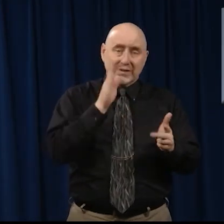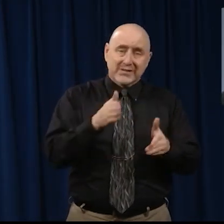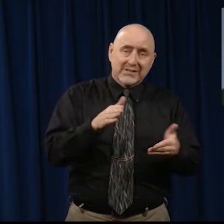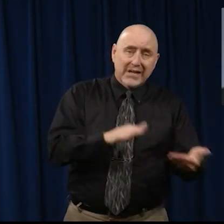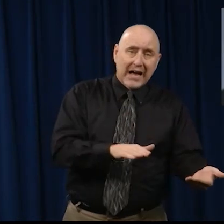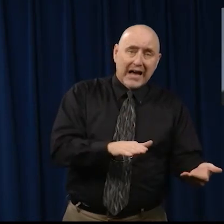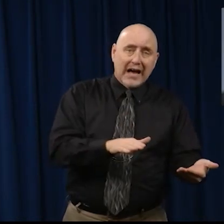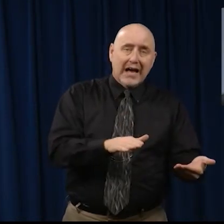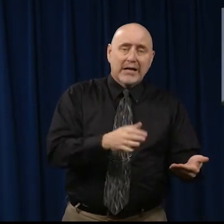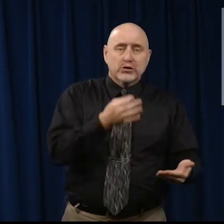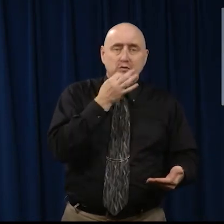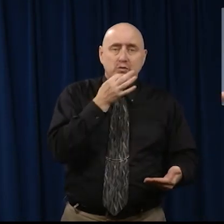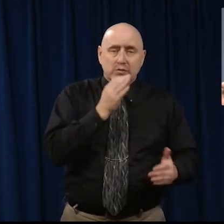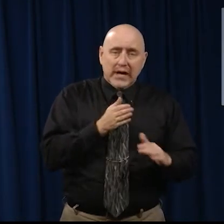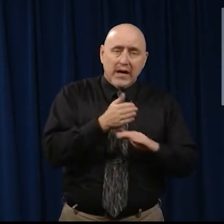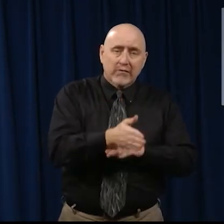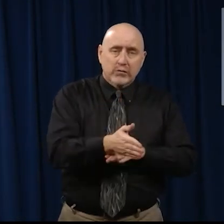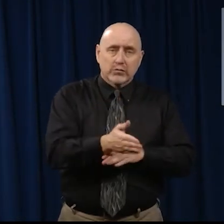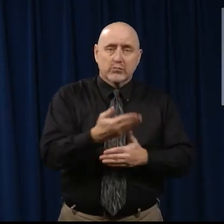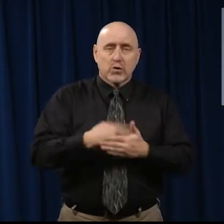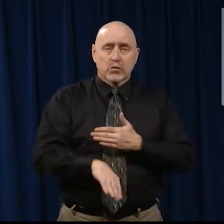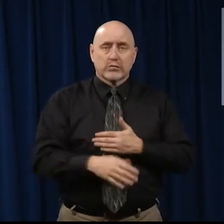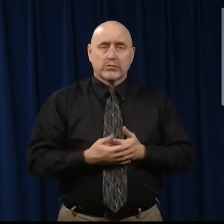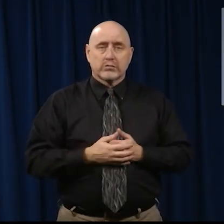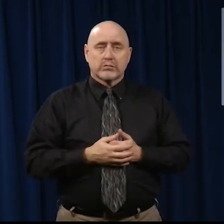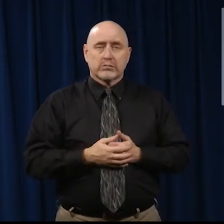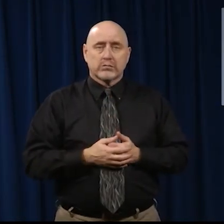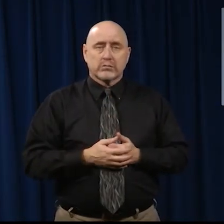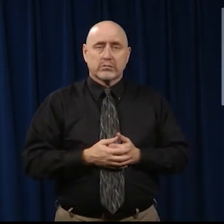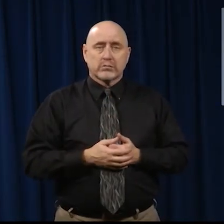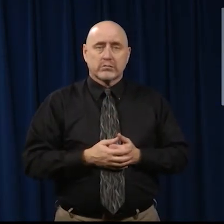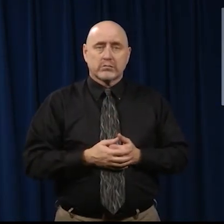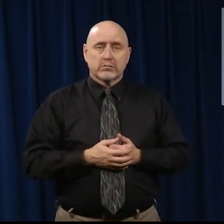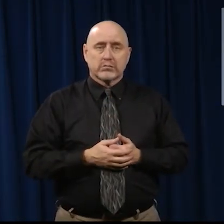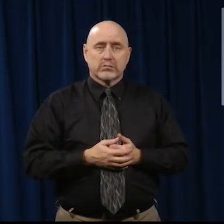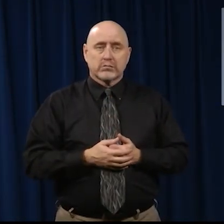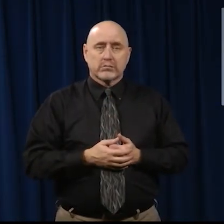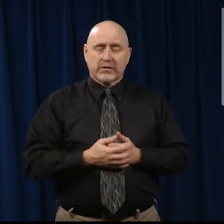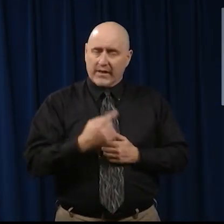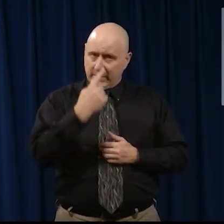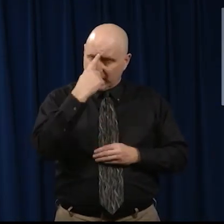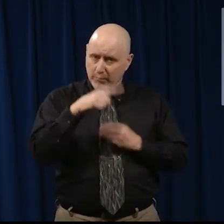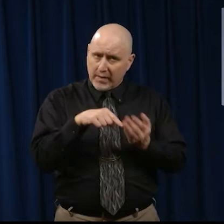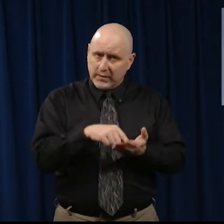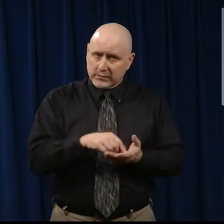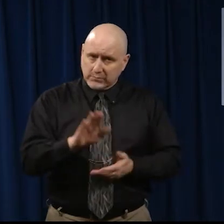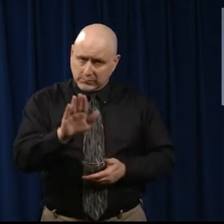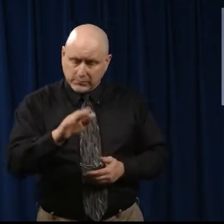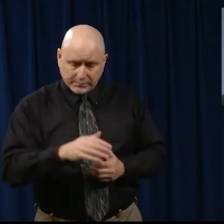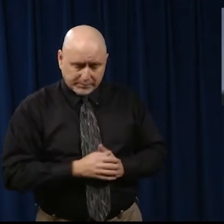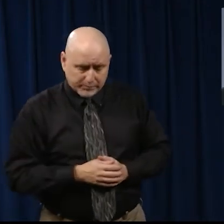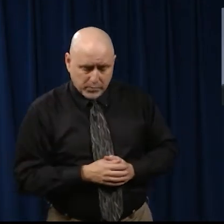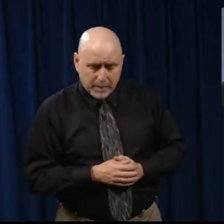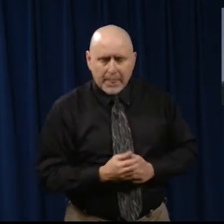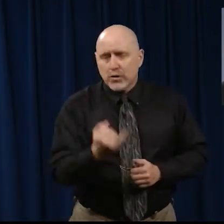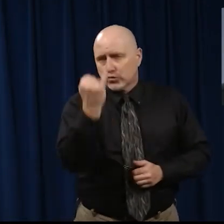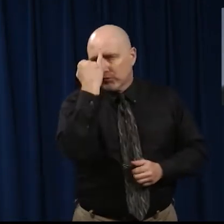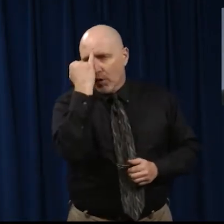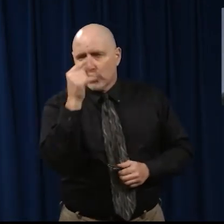to die very soon after he is born. I want you to think about this.